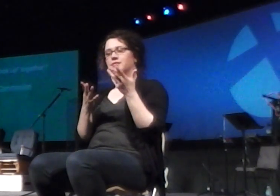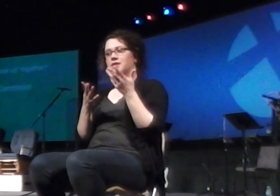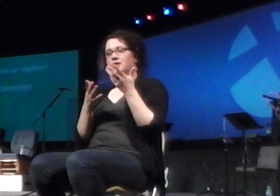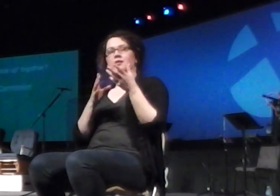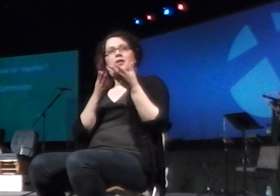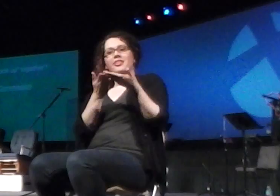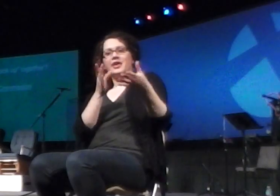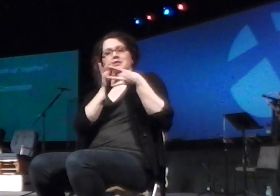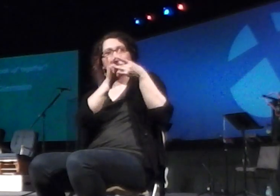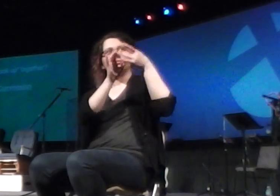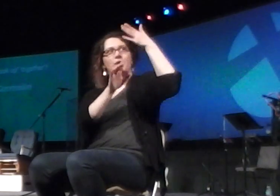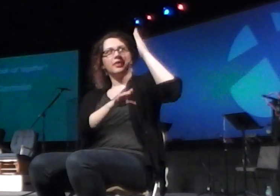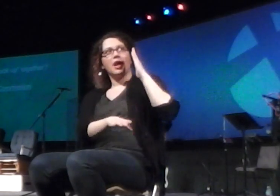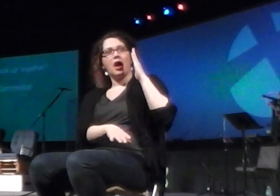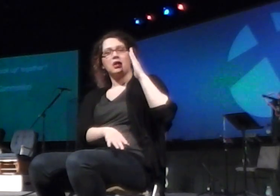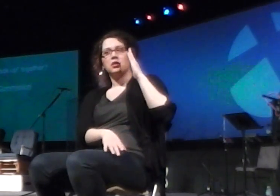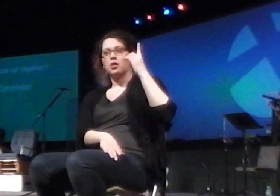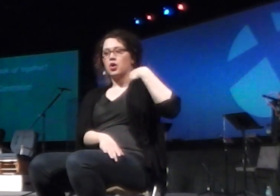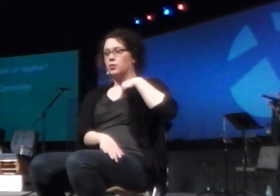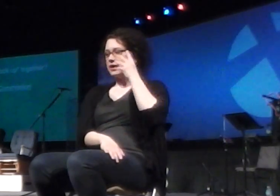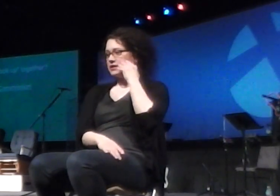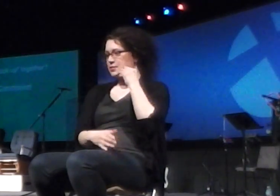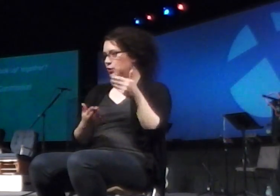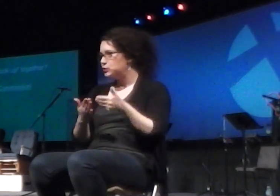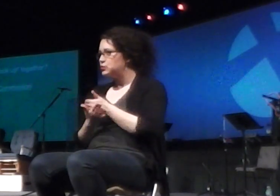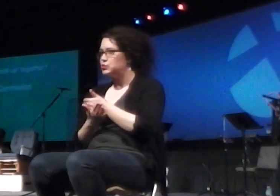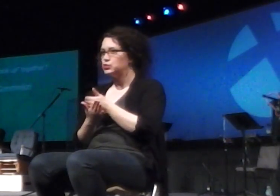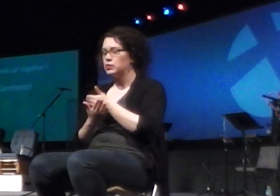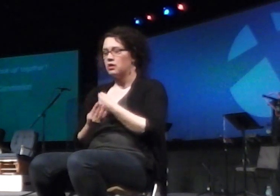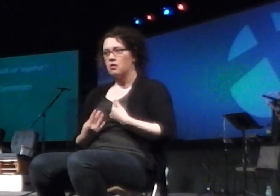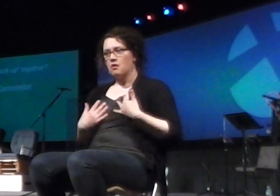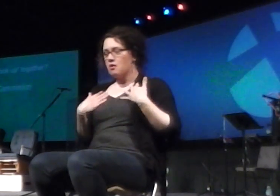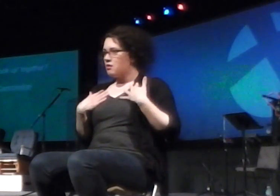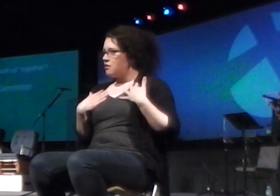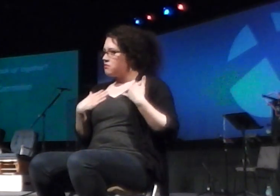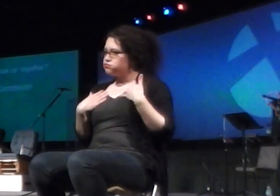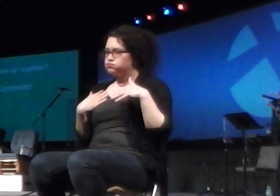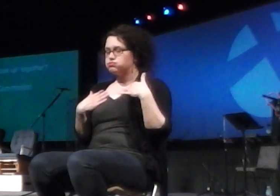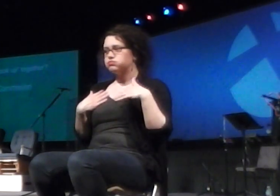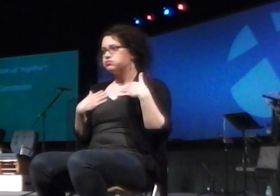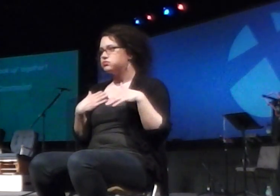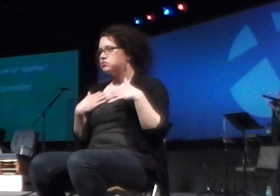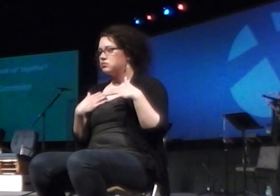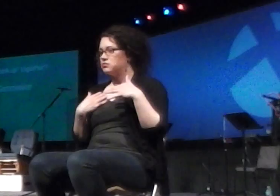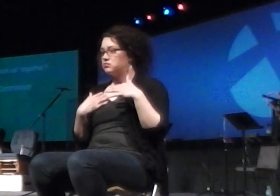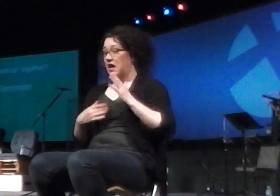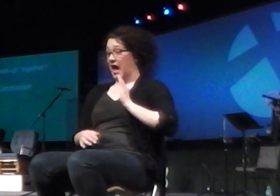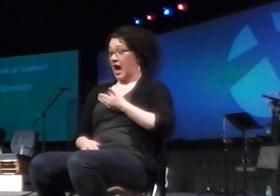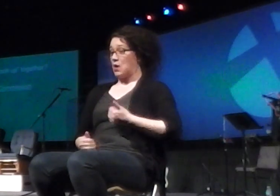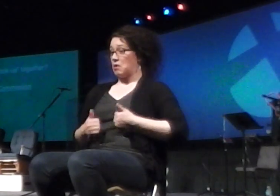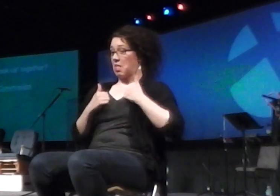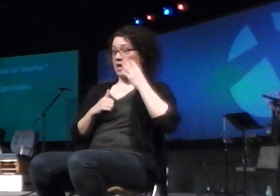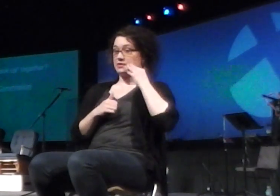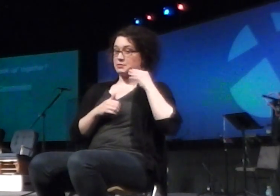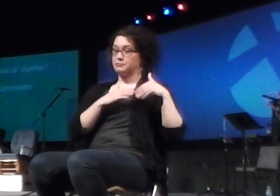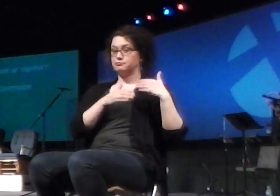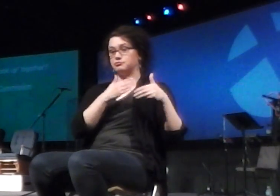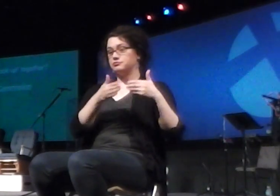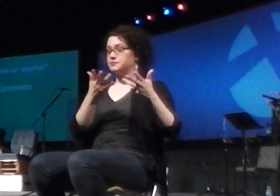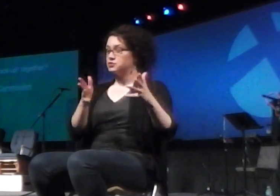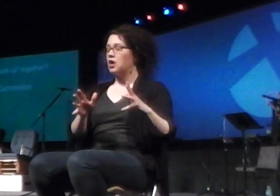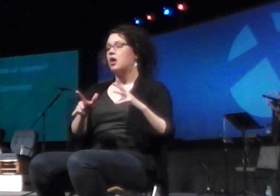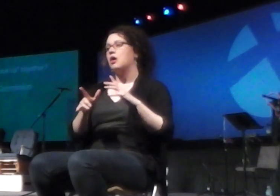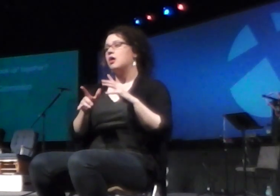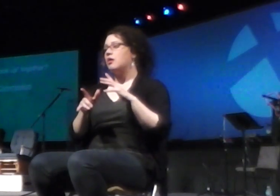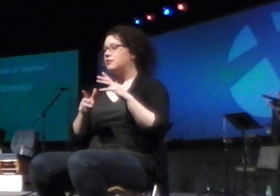to us again. We engage with them in a new way when we get to a point in our lives where it becomes about helping the